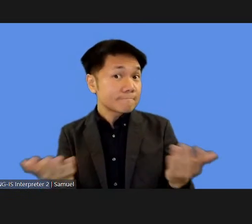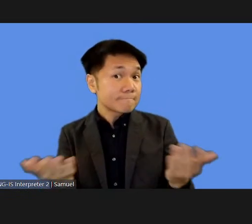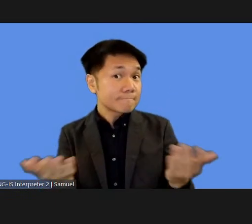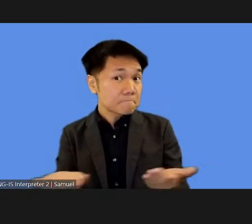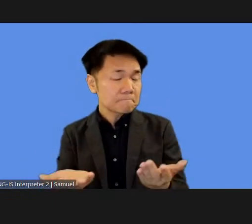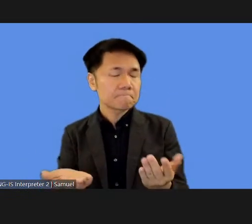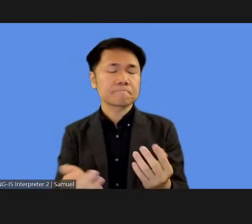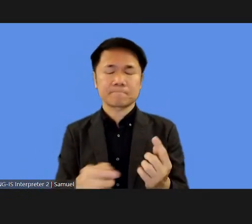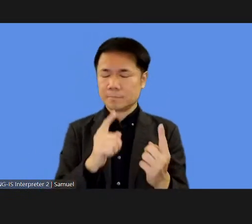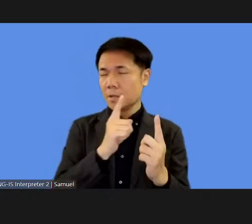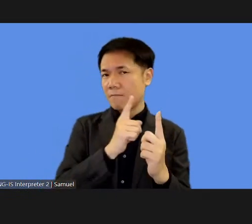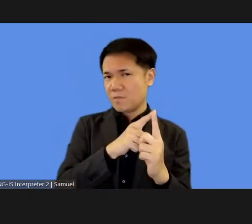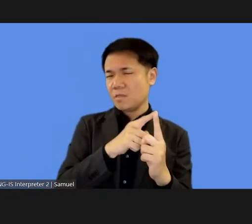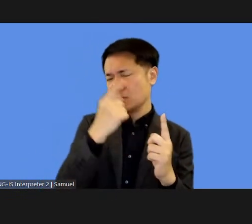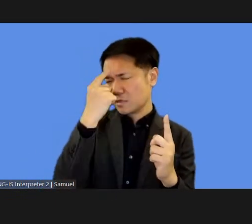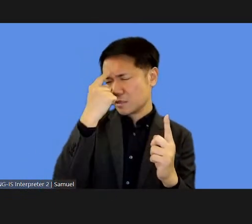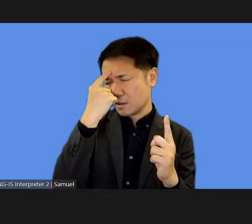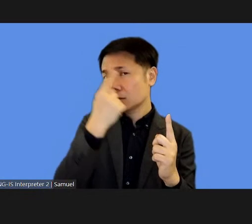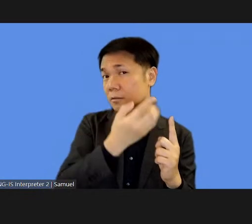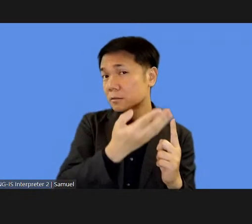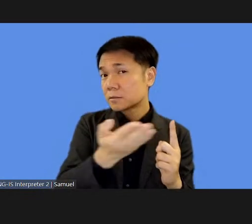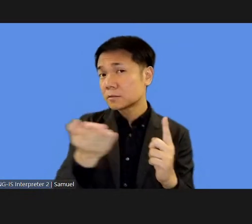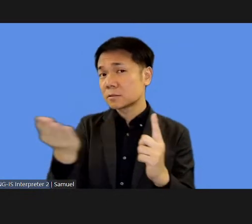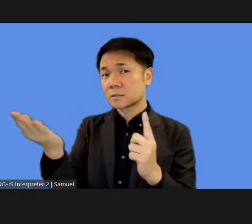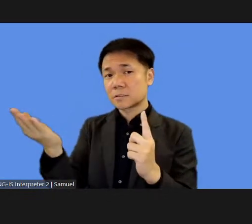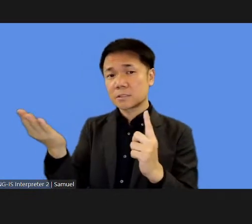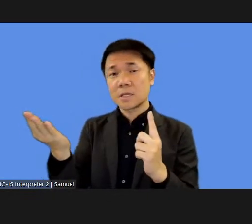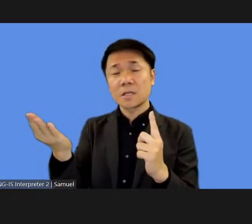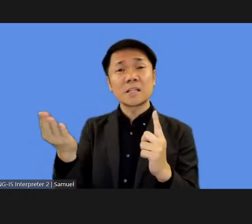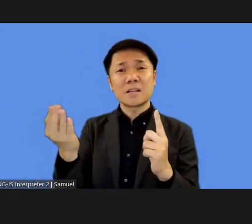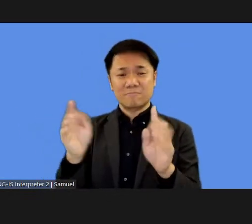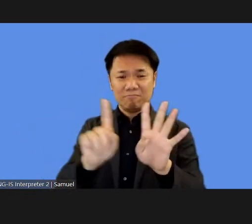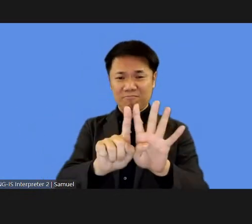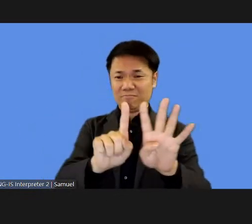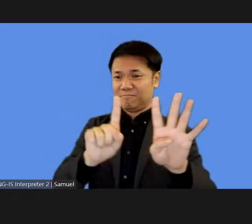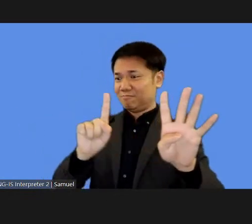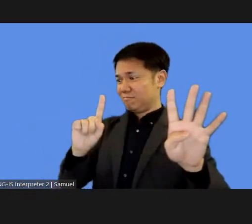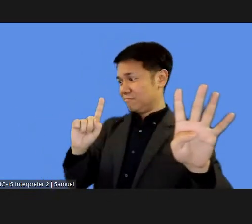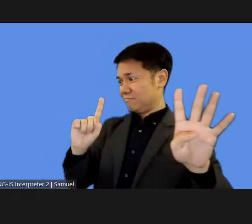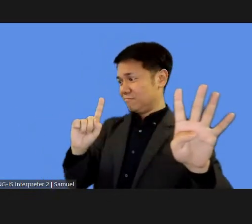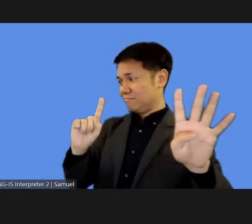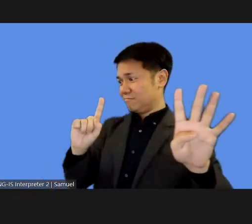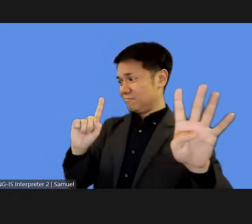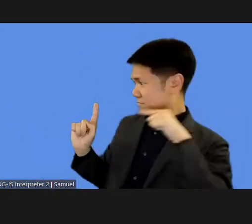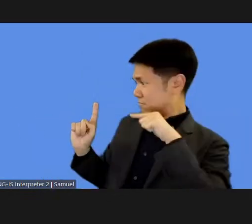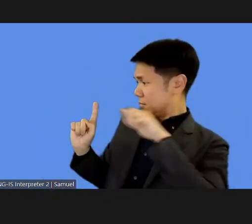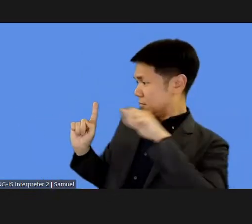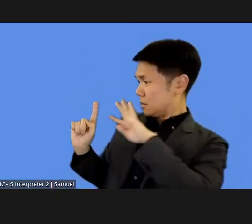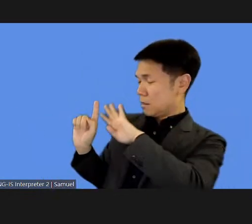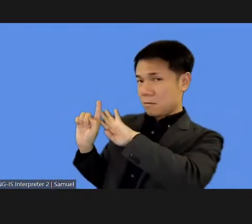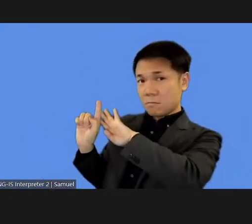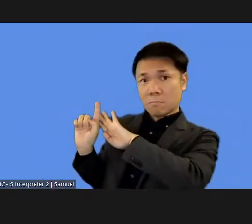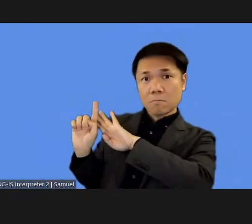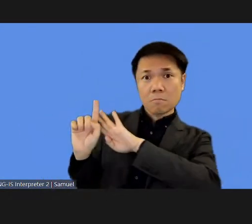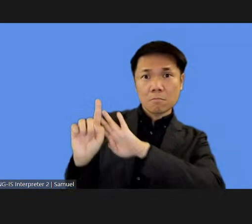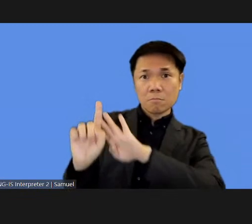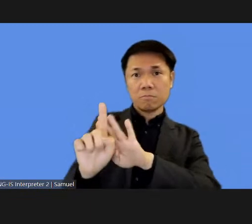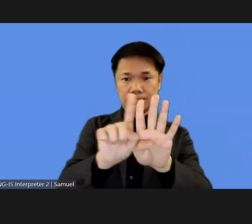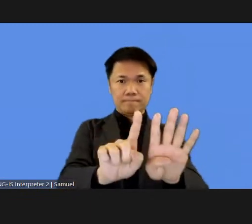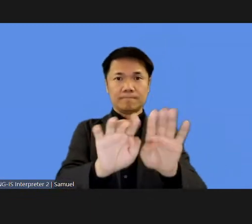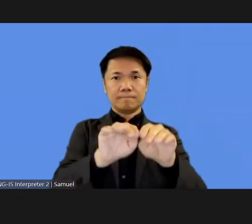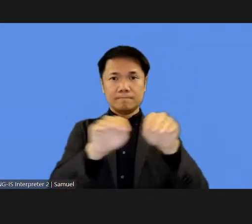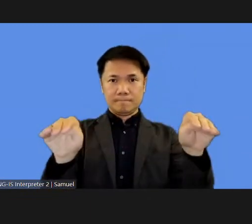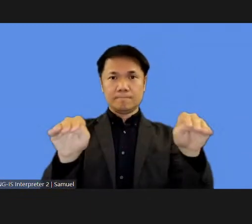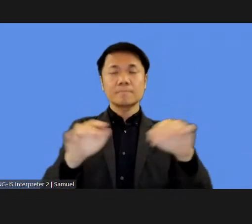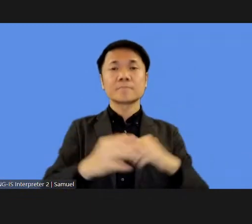back home to the furthest left behind. And to do so, definitely, we have to have a